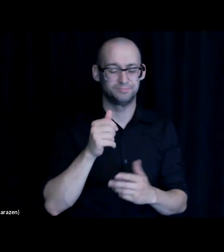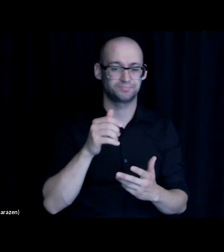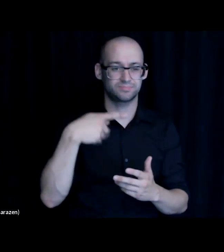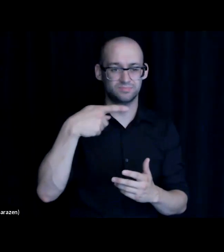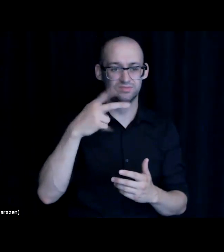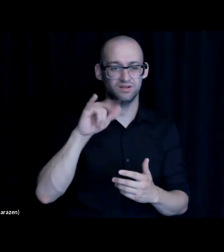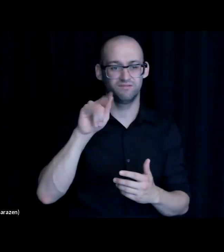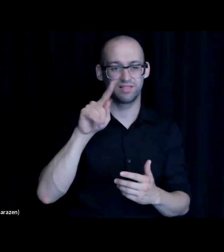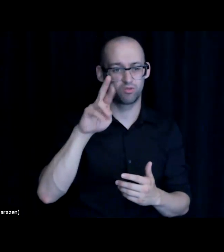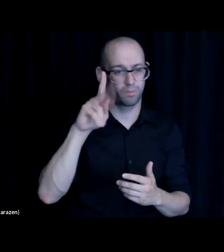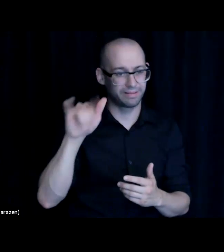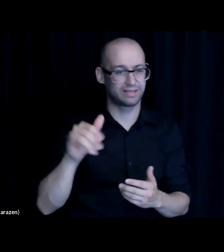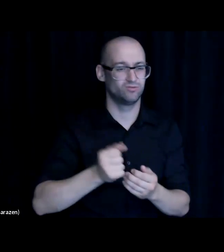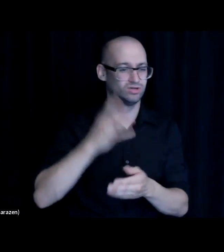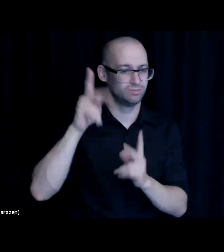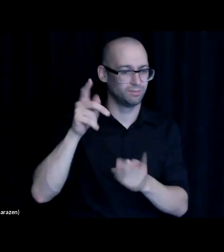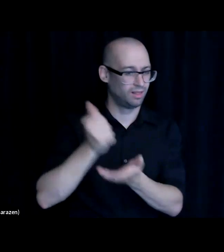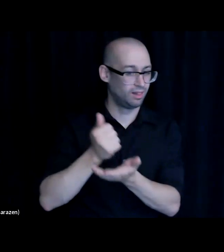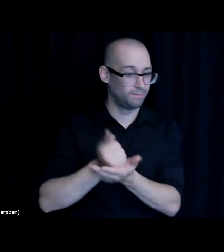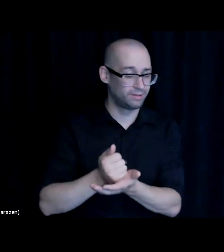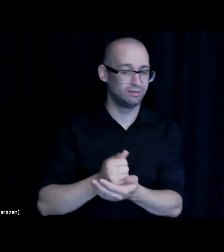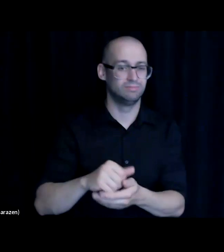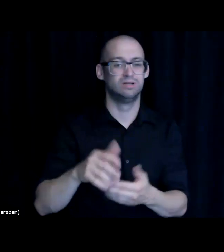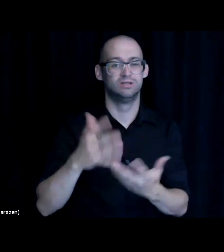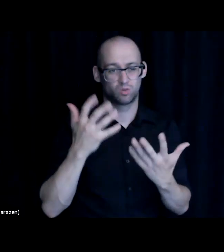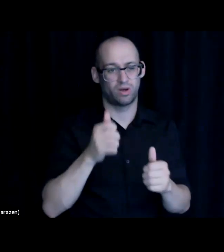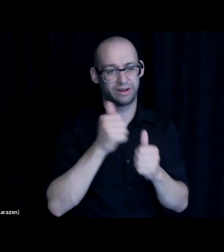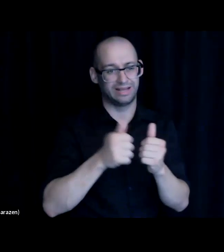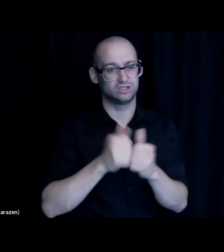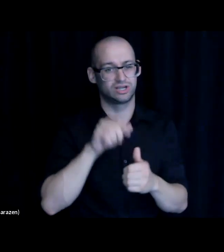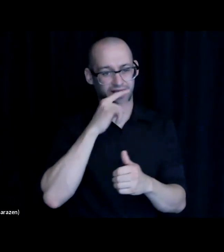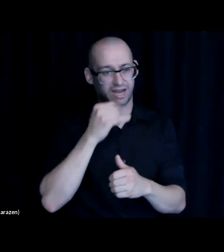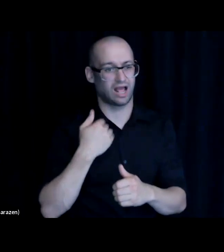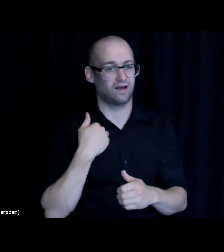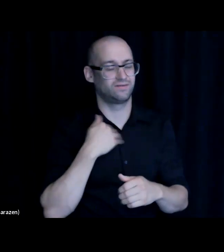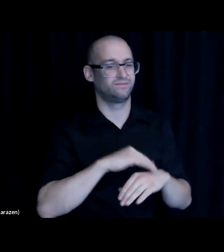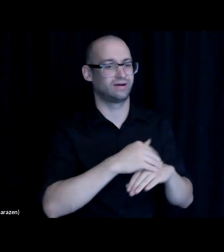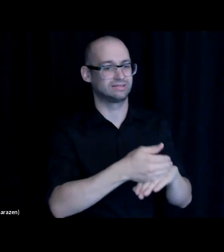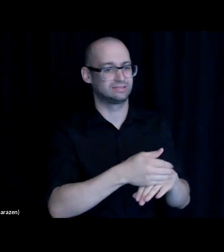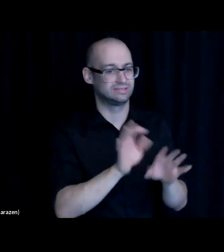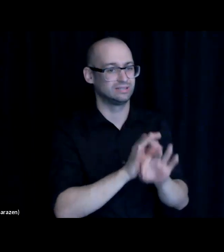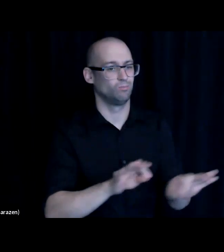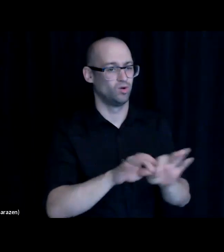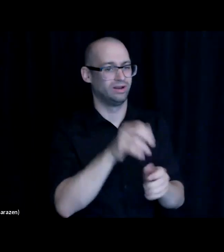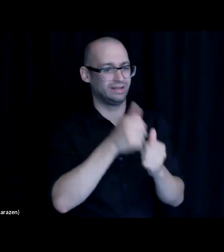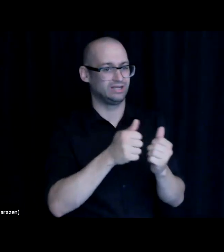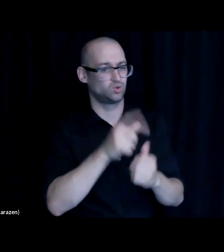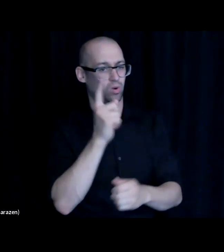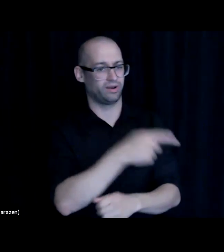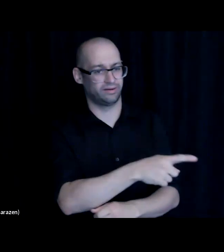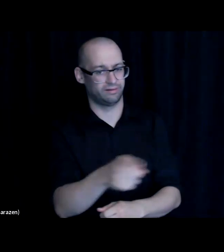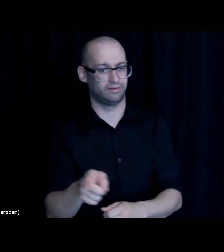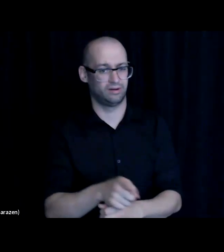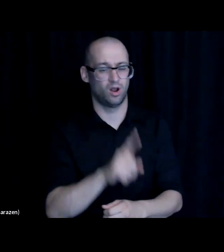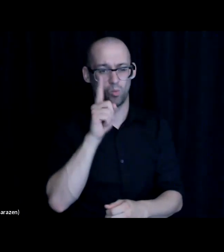one-to-one devices. So every kid can have a device, because it's key that every kid has a device. One of the things